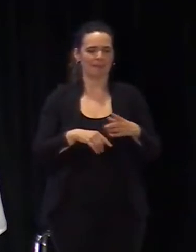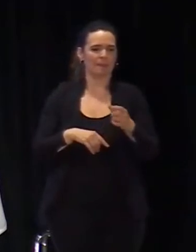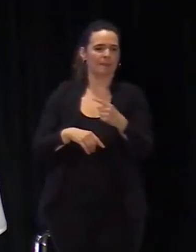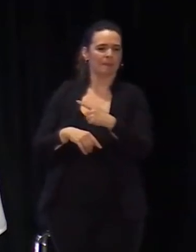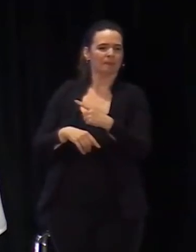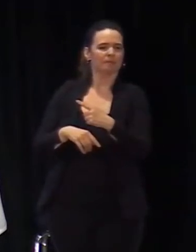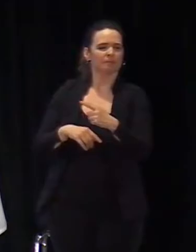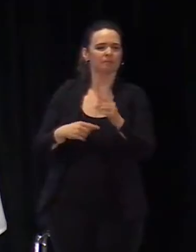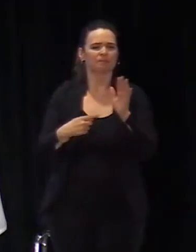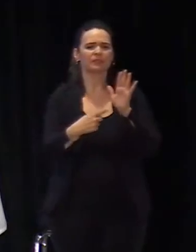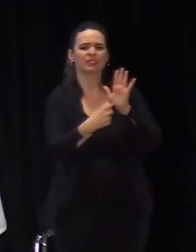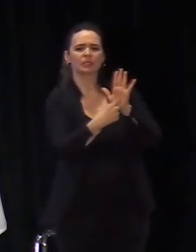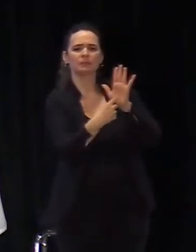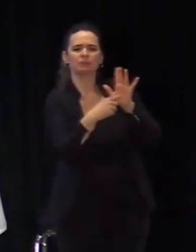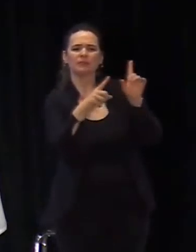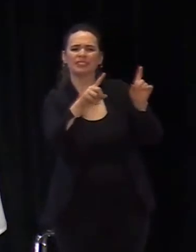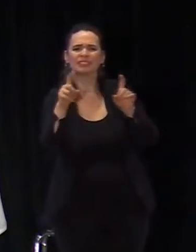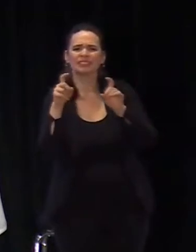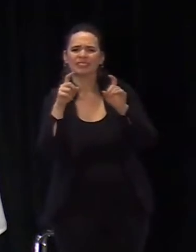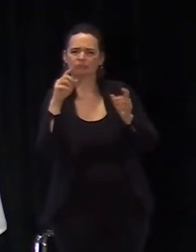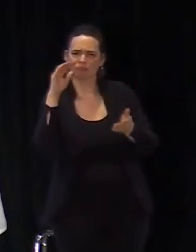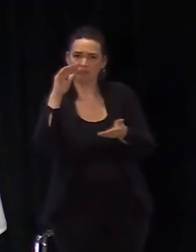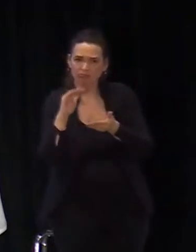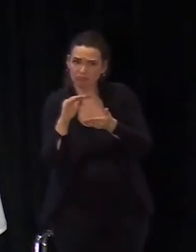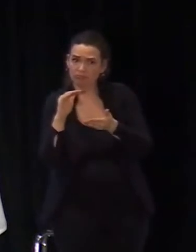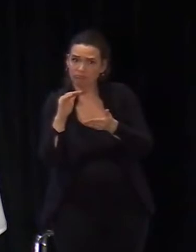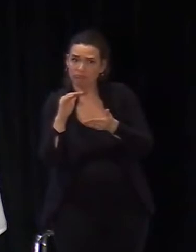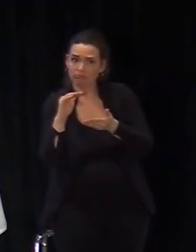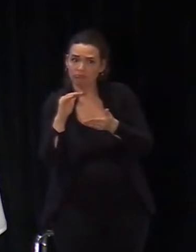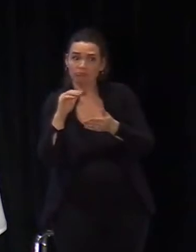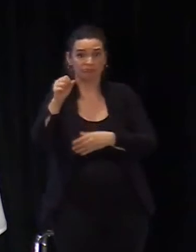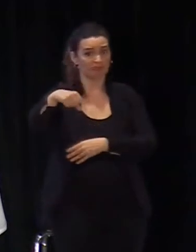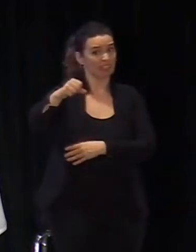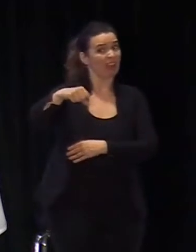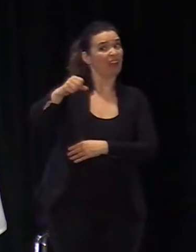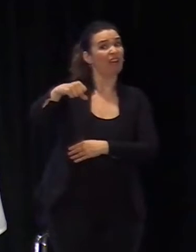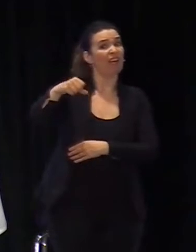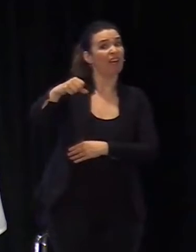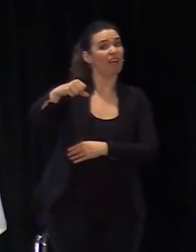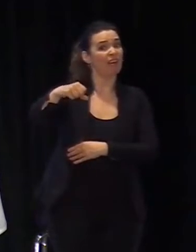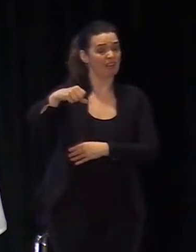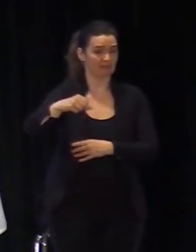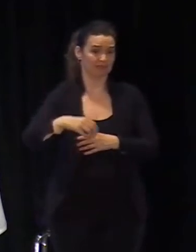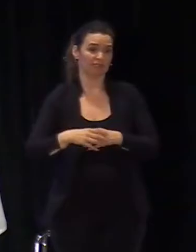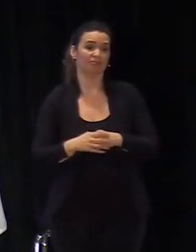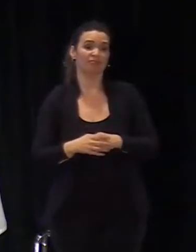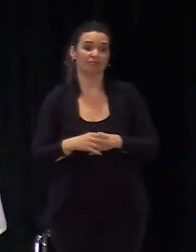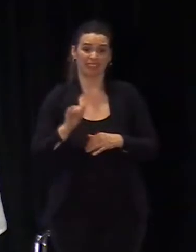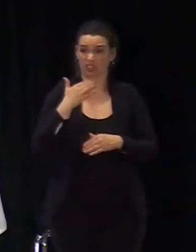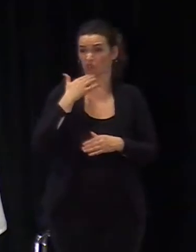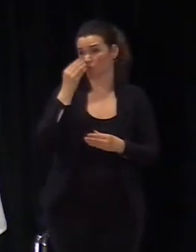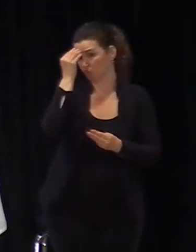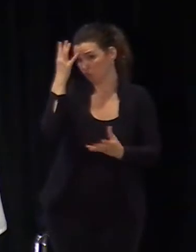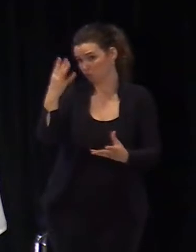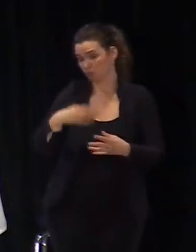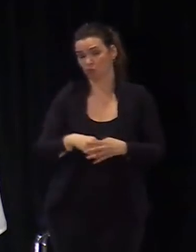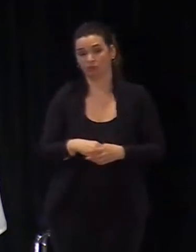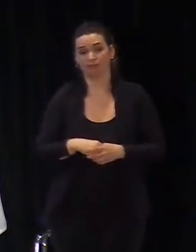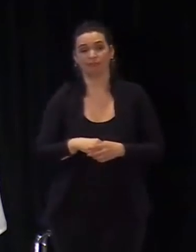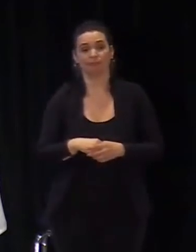a trend of less people being sick with symptoms. So that's positive. Again, we're at 70 cases